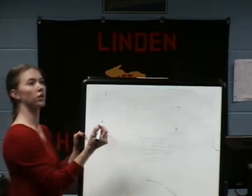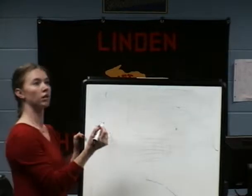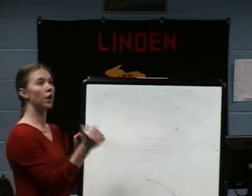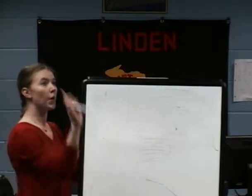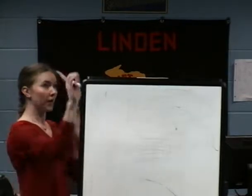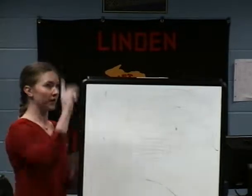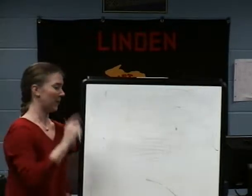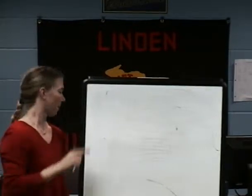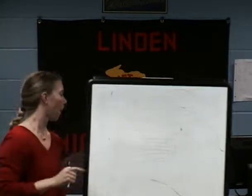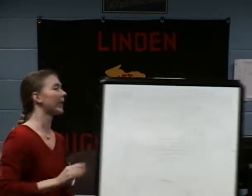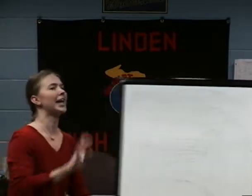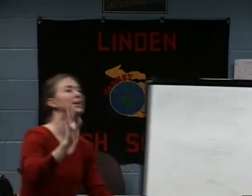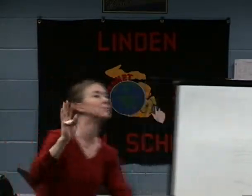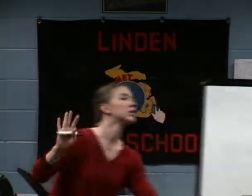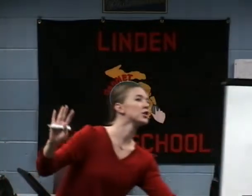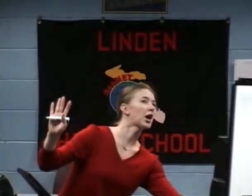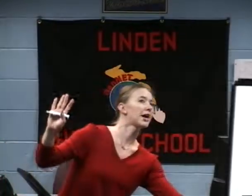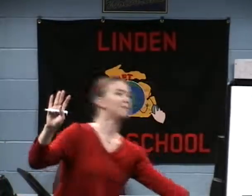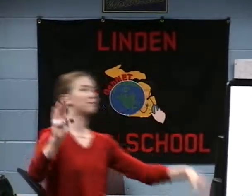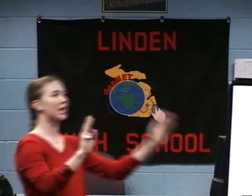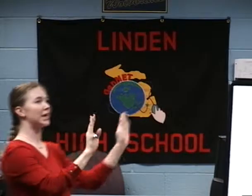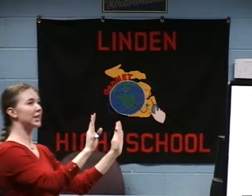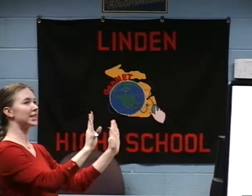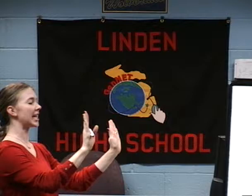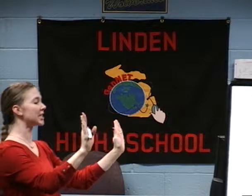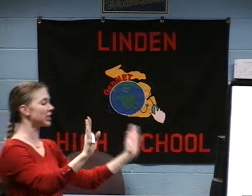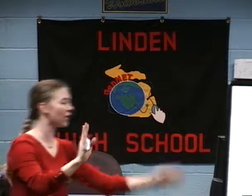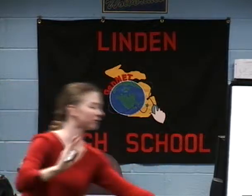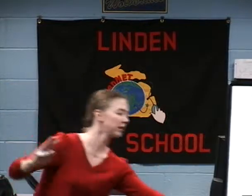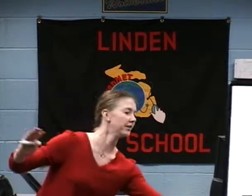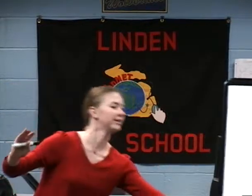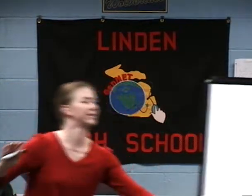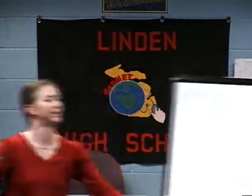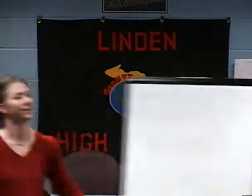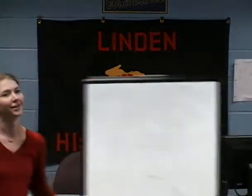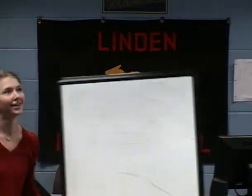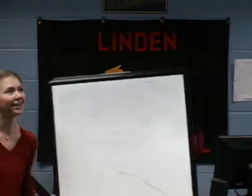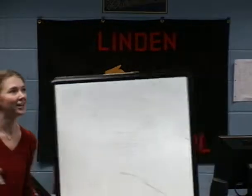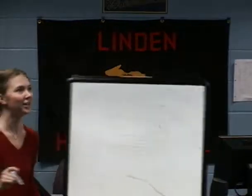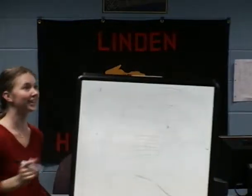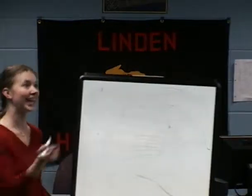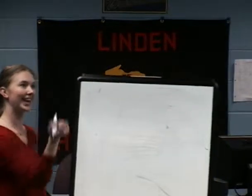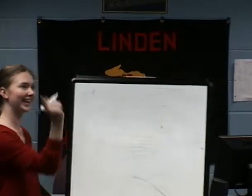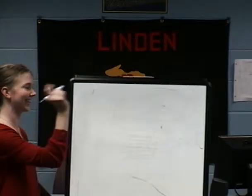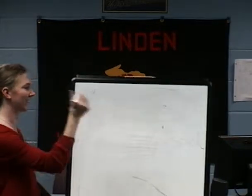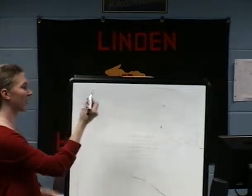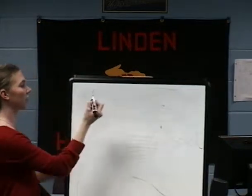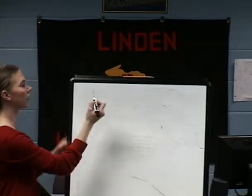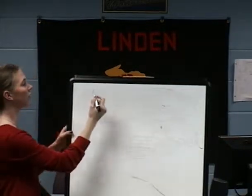I don't like cherries. Okay. Sorry. Tangent over. I used to not like